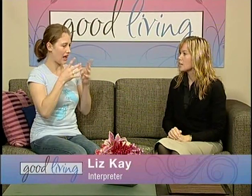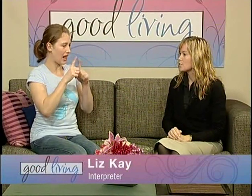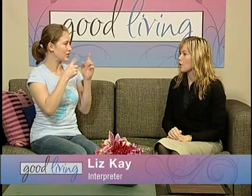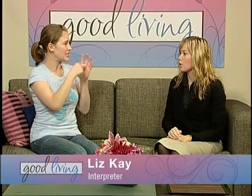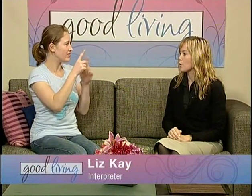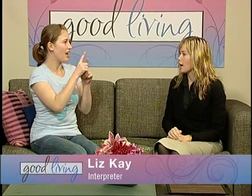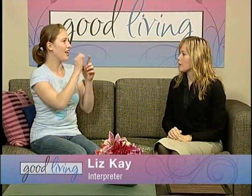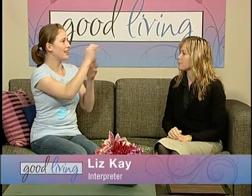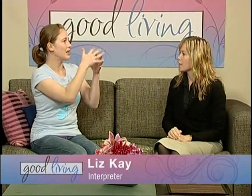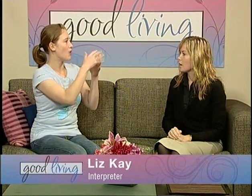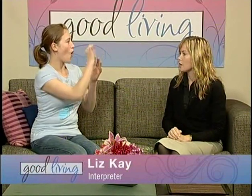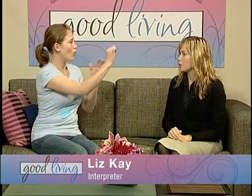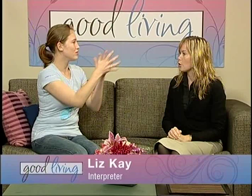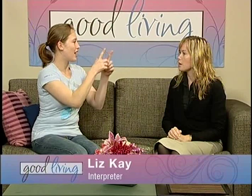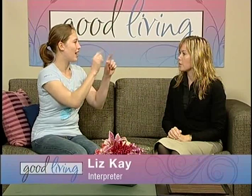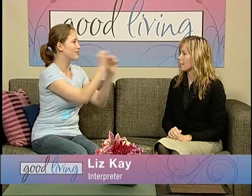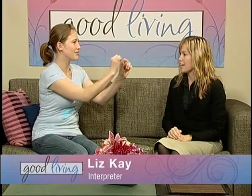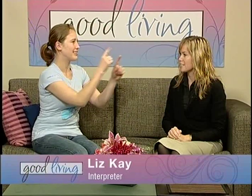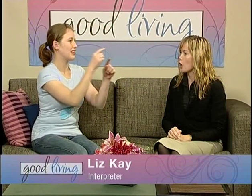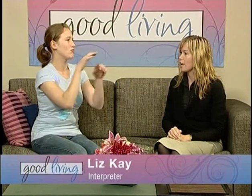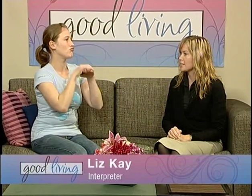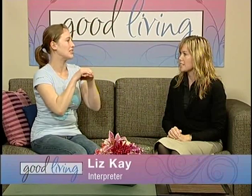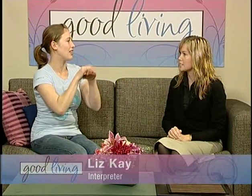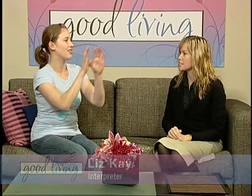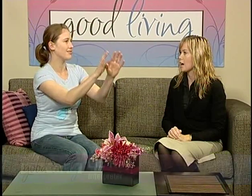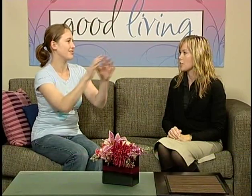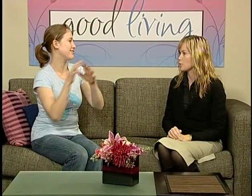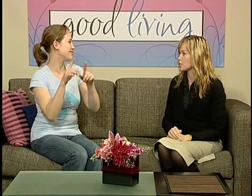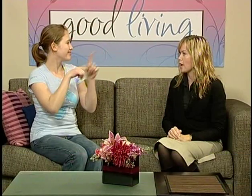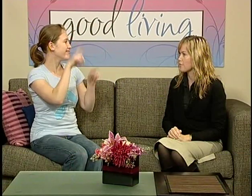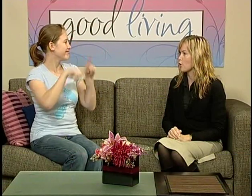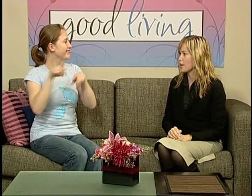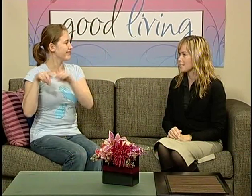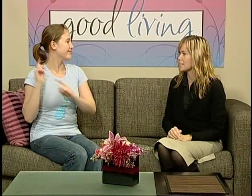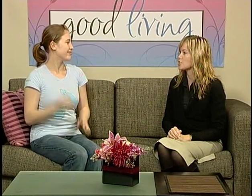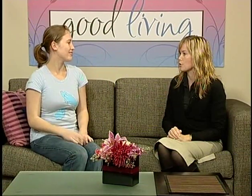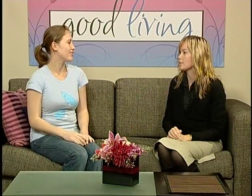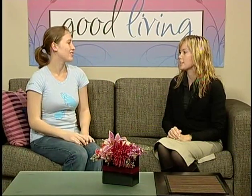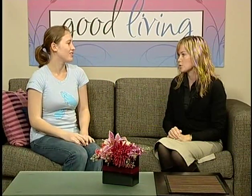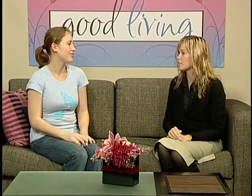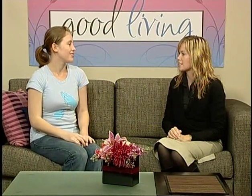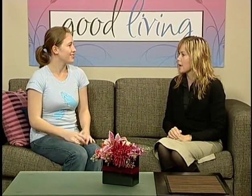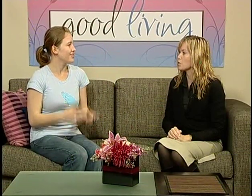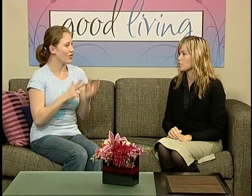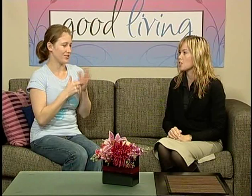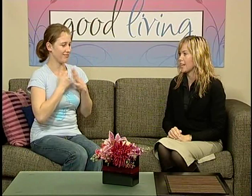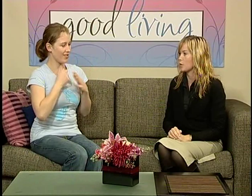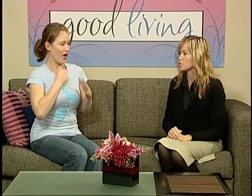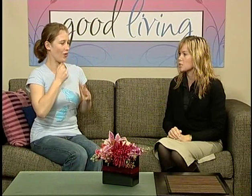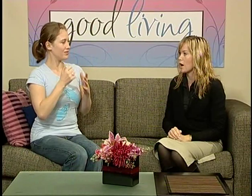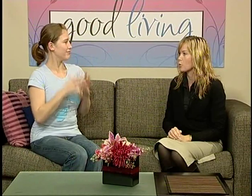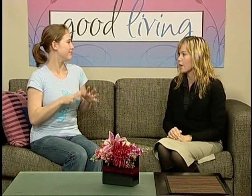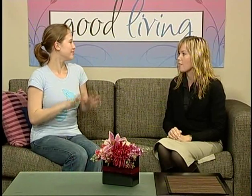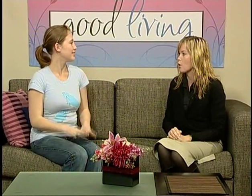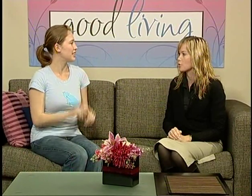accent. So, you know, American has their own accent, the British have their own accent, so it's the same with sign language